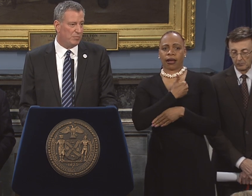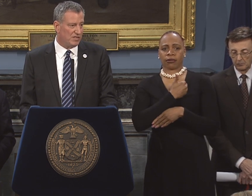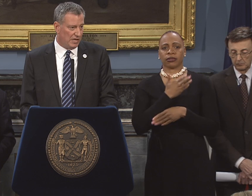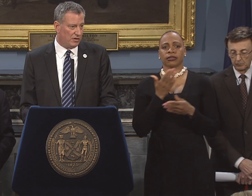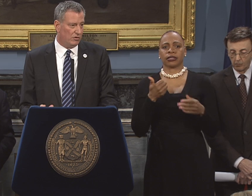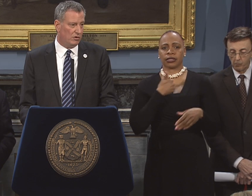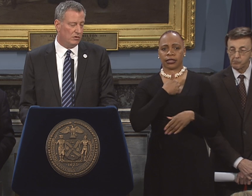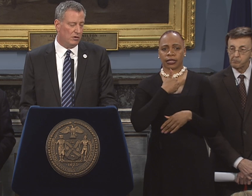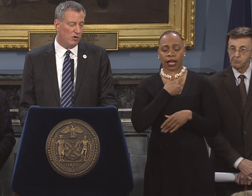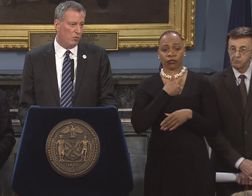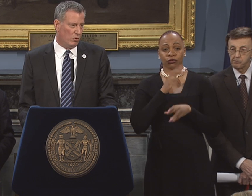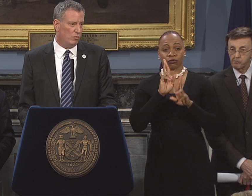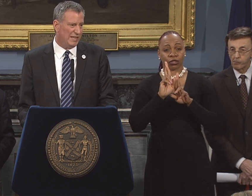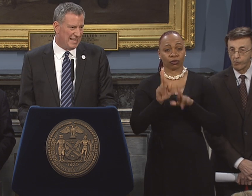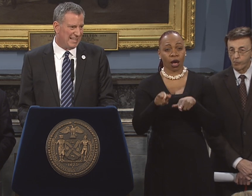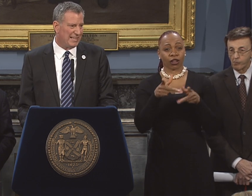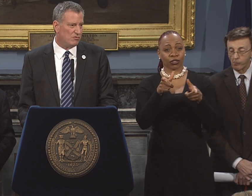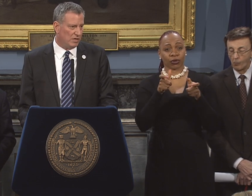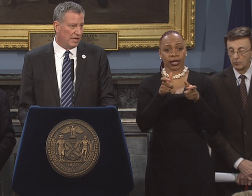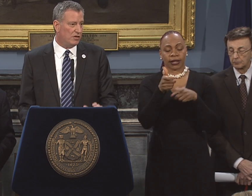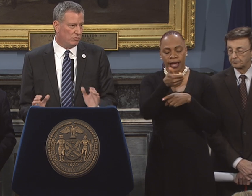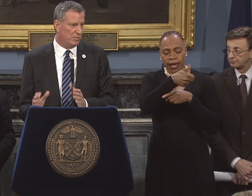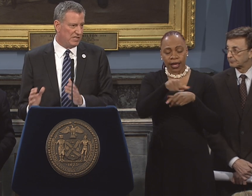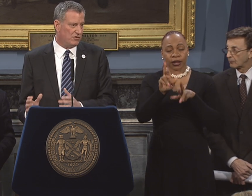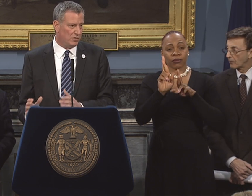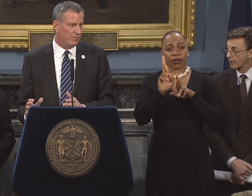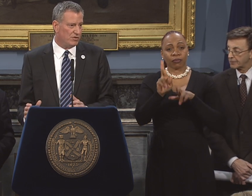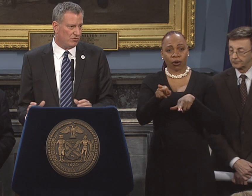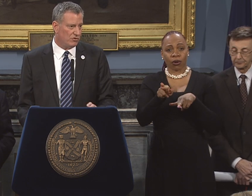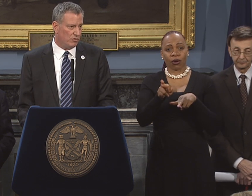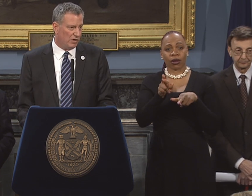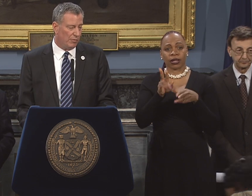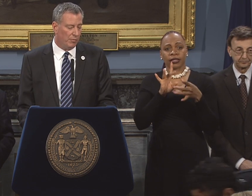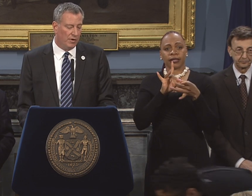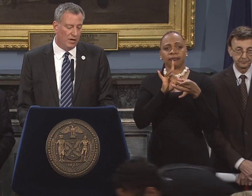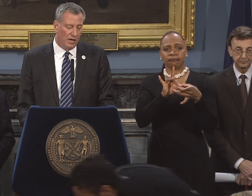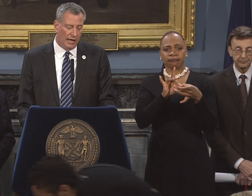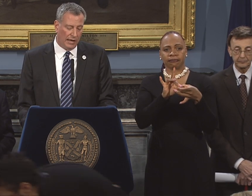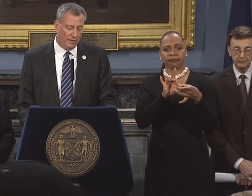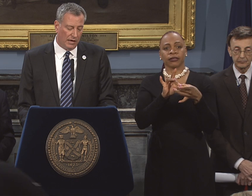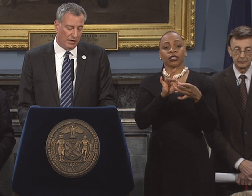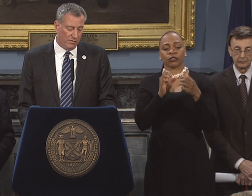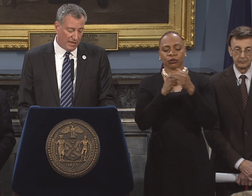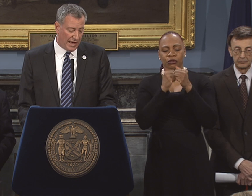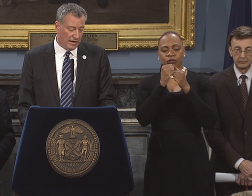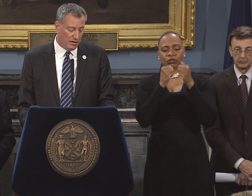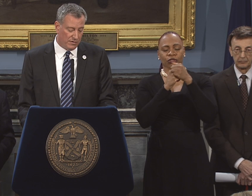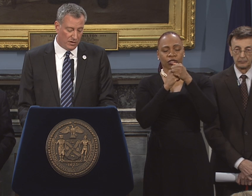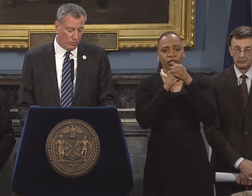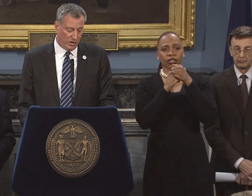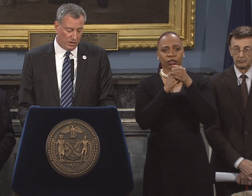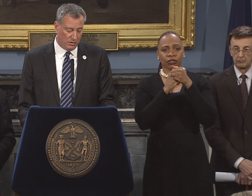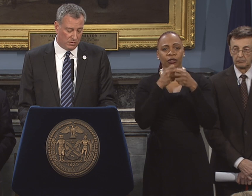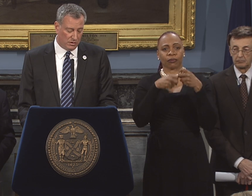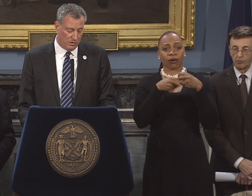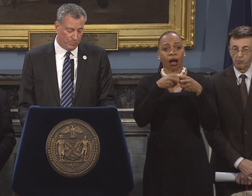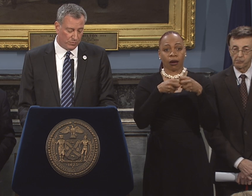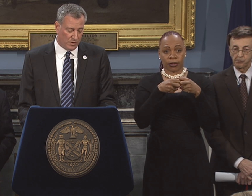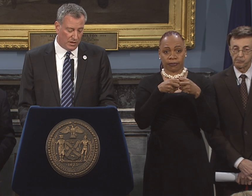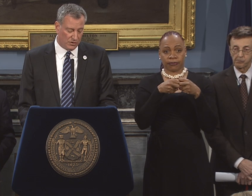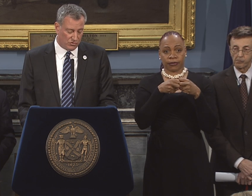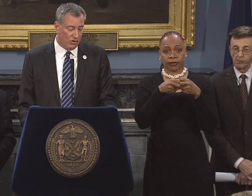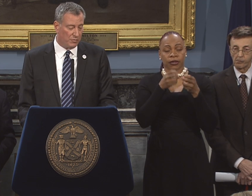to any particular report we get that's related to a potential infrastructure problem. And in that, I think we